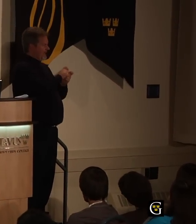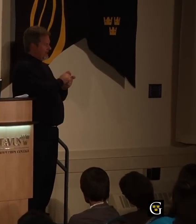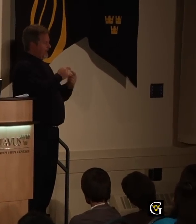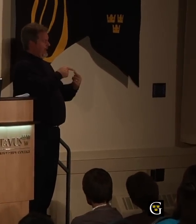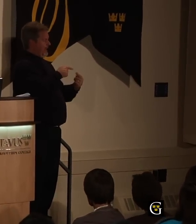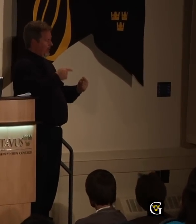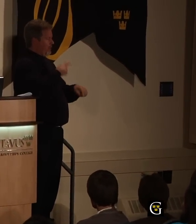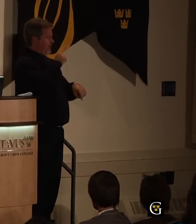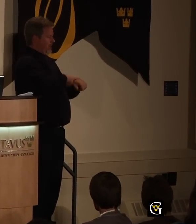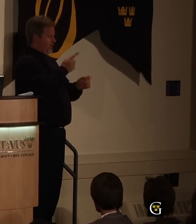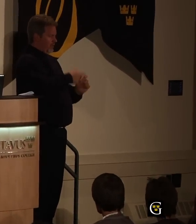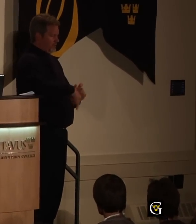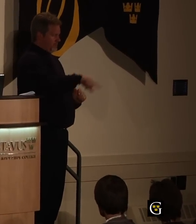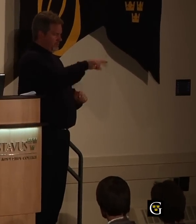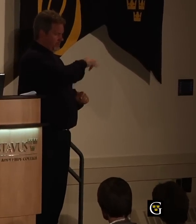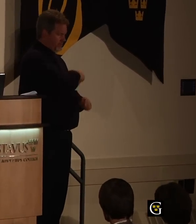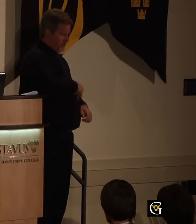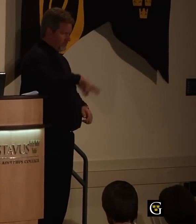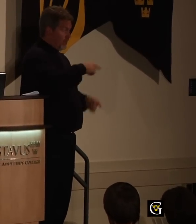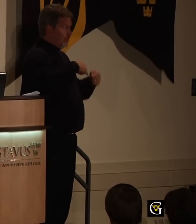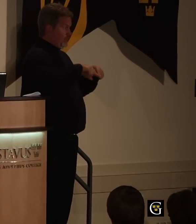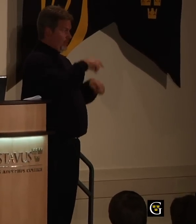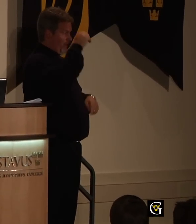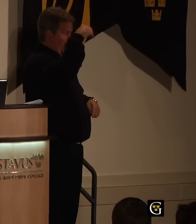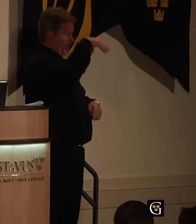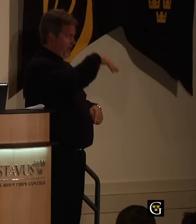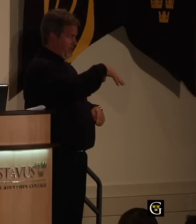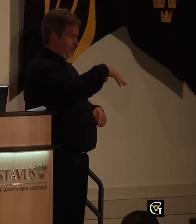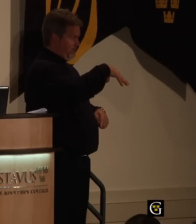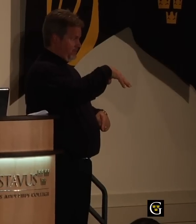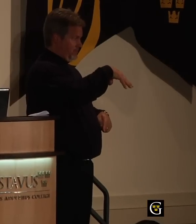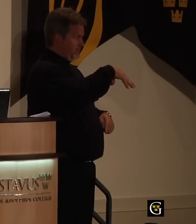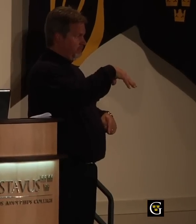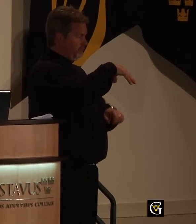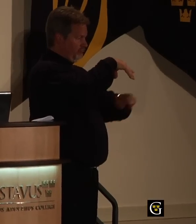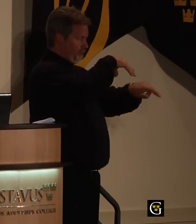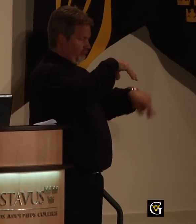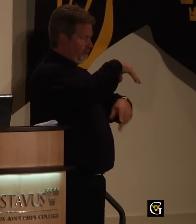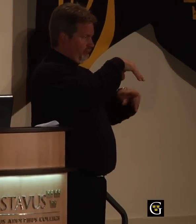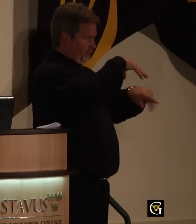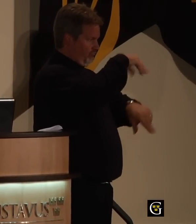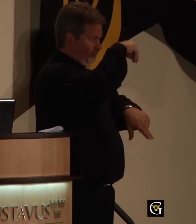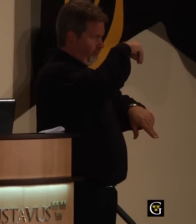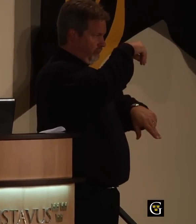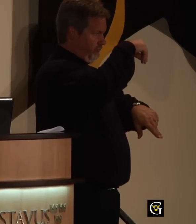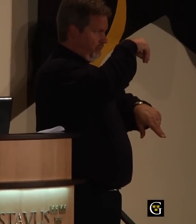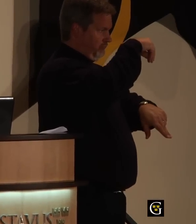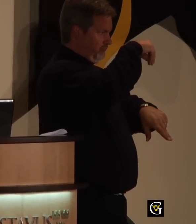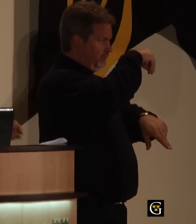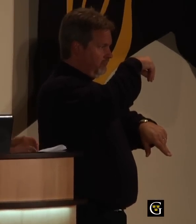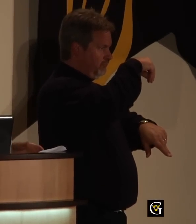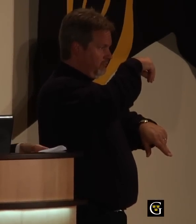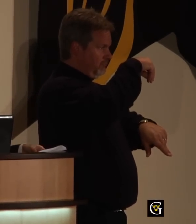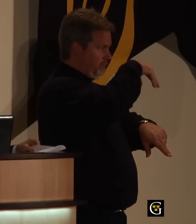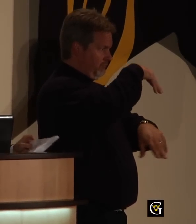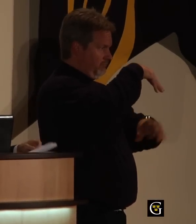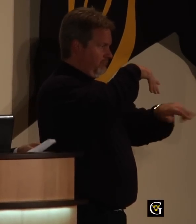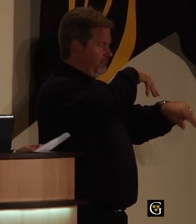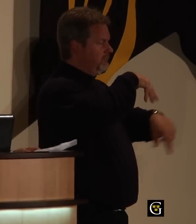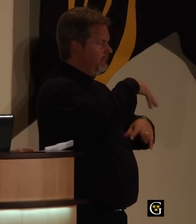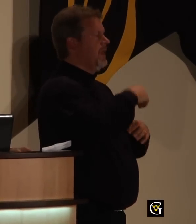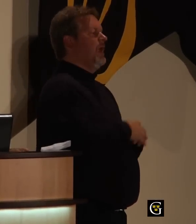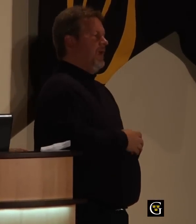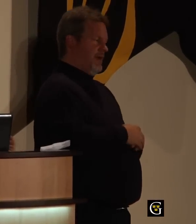circle while the light was activating the motor neurons. Okay, everybody with me so far? This is something that's really, really hard to do